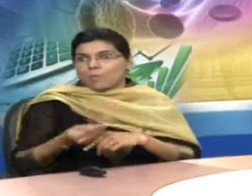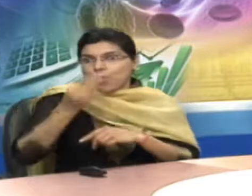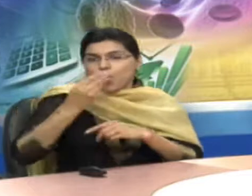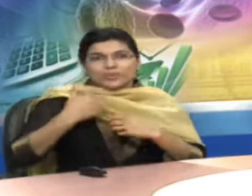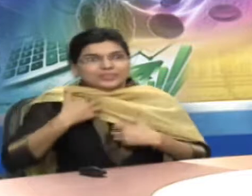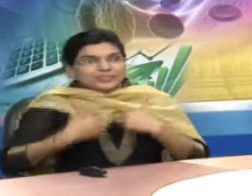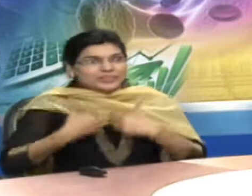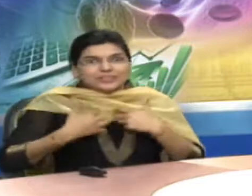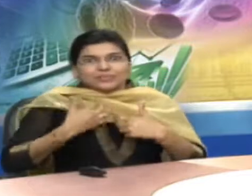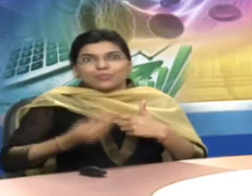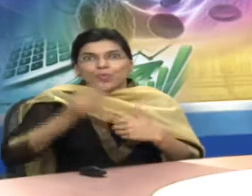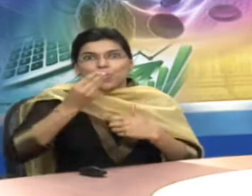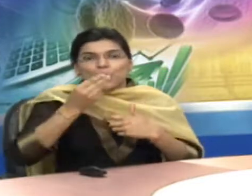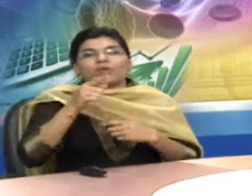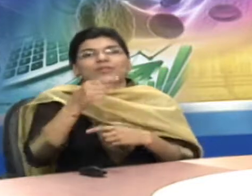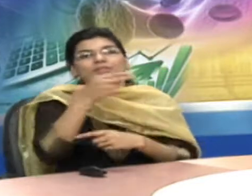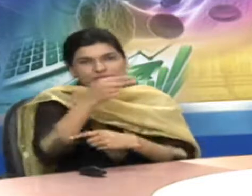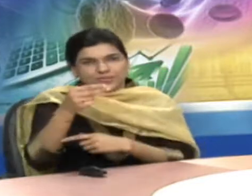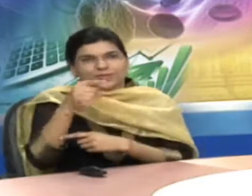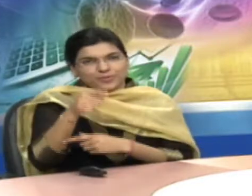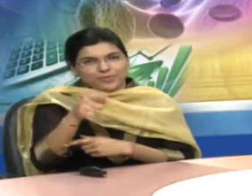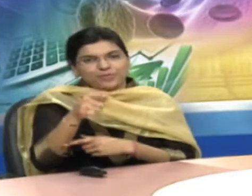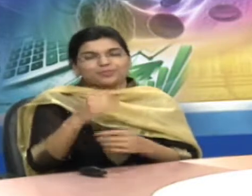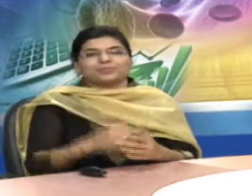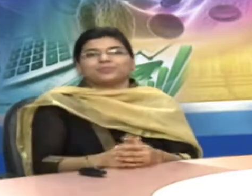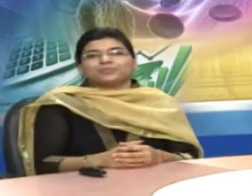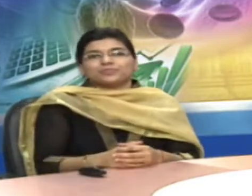The opposite of this word is more.